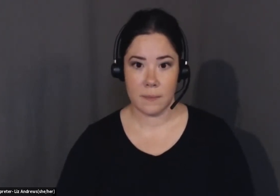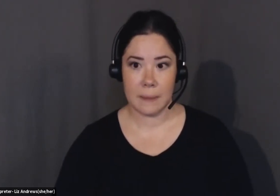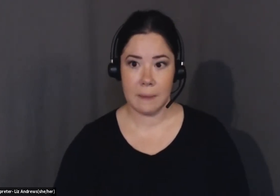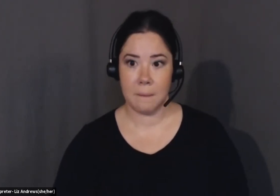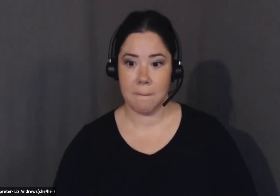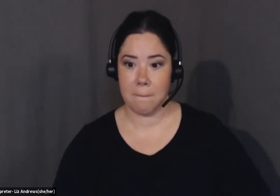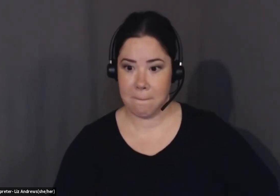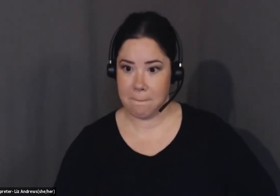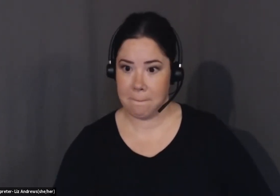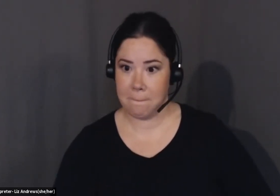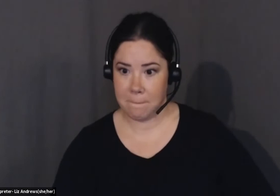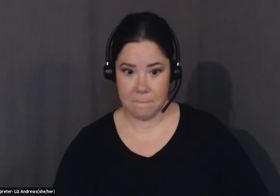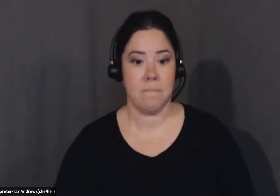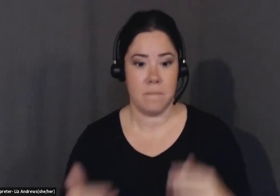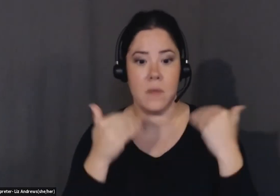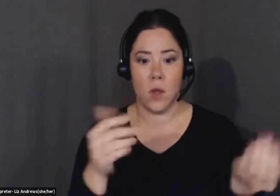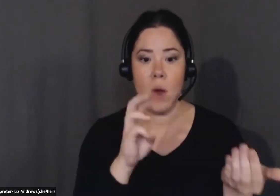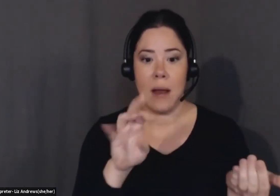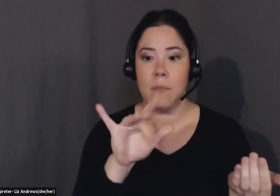There you go, Maria, you are unmuted. Go ahead.